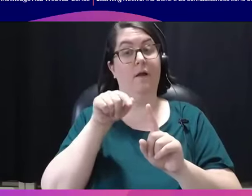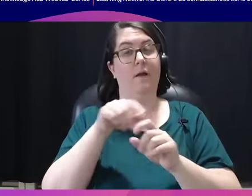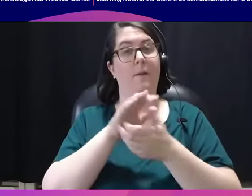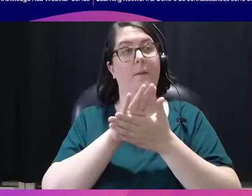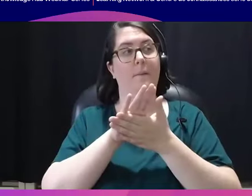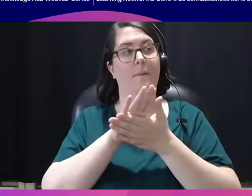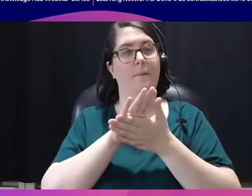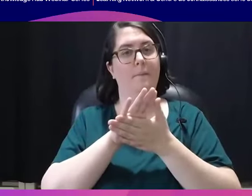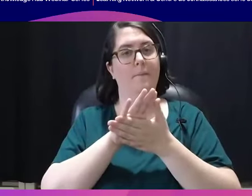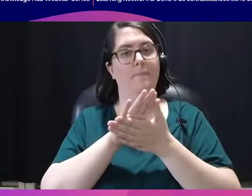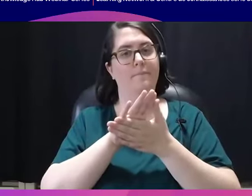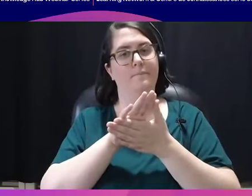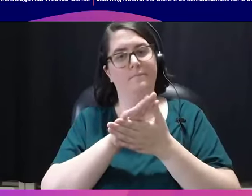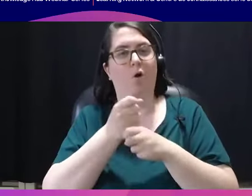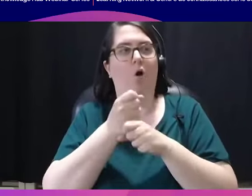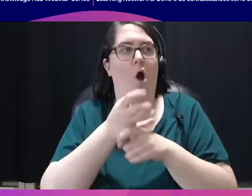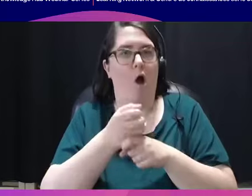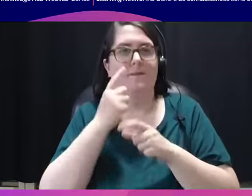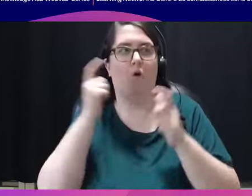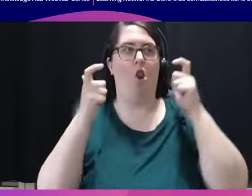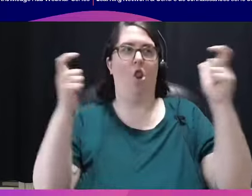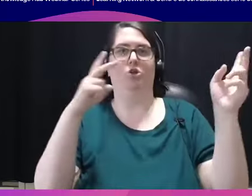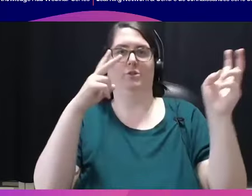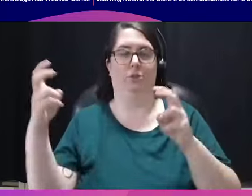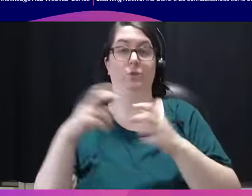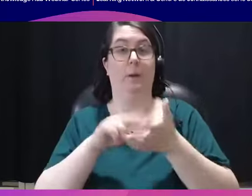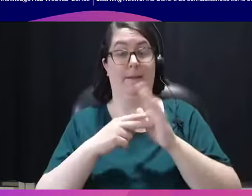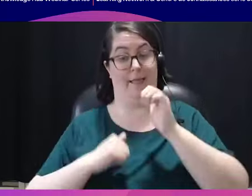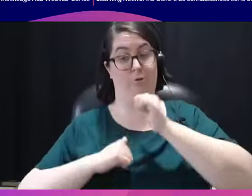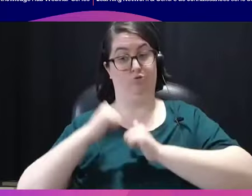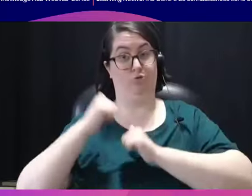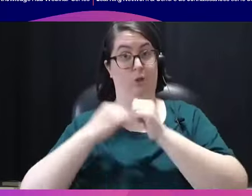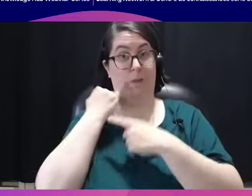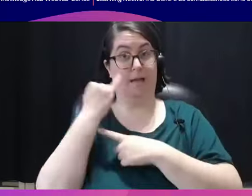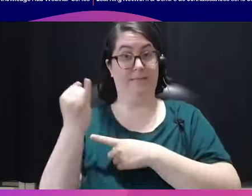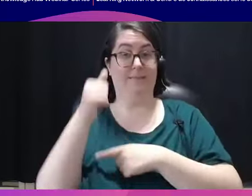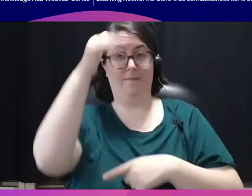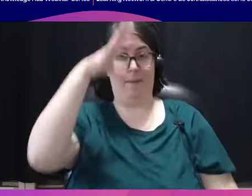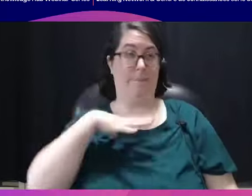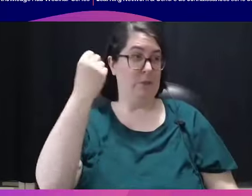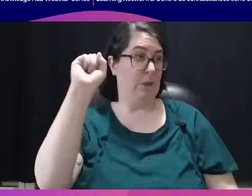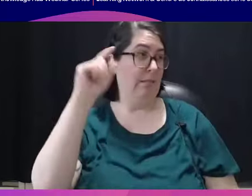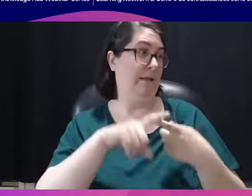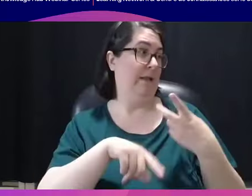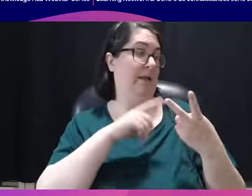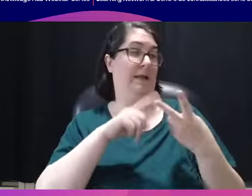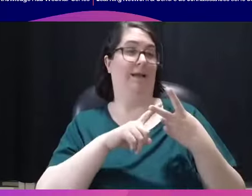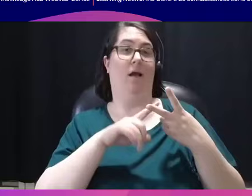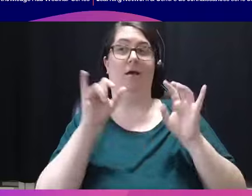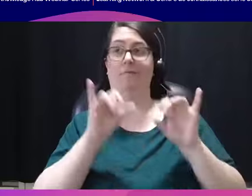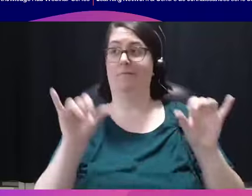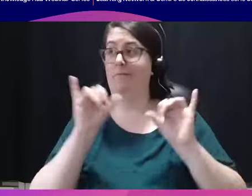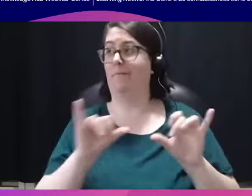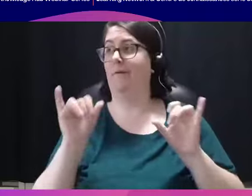social conditions. This means that these structural notions of masculinity, of patriarchal norms,